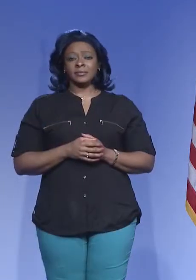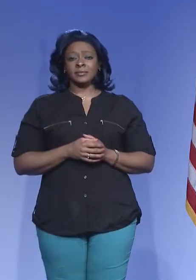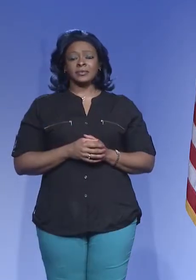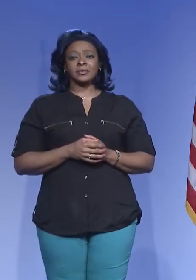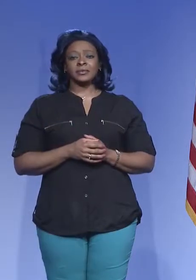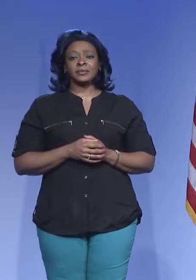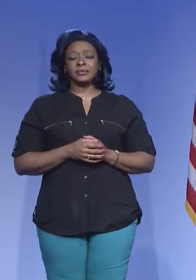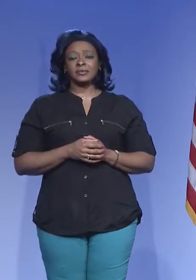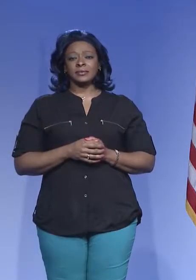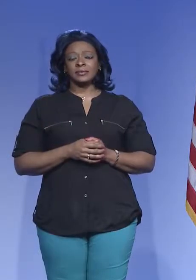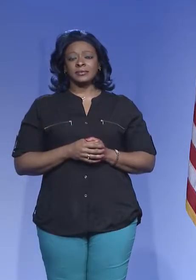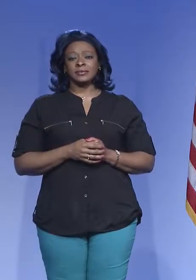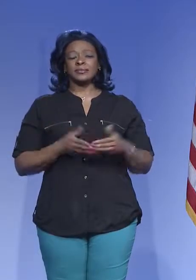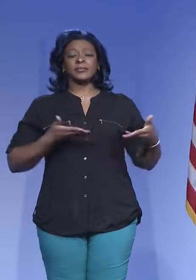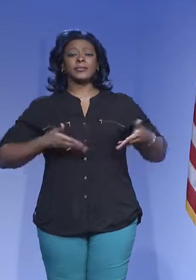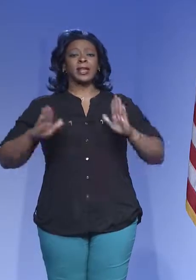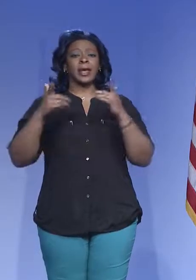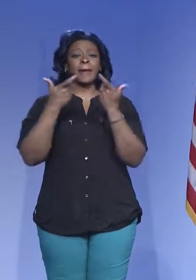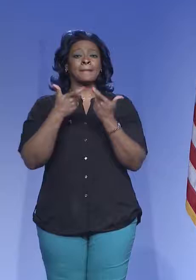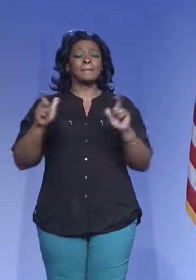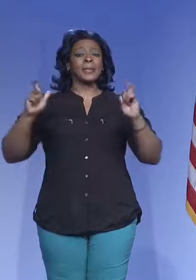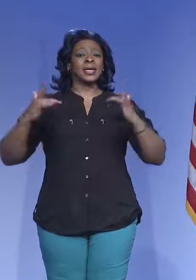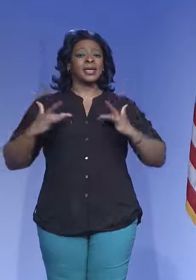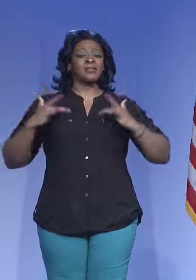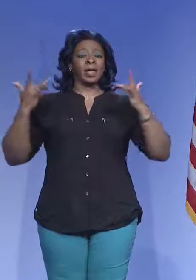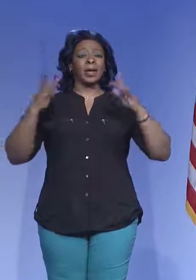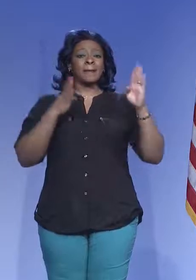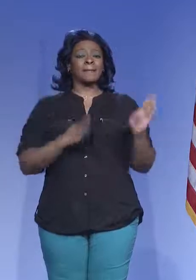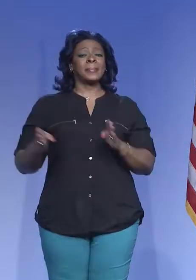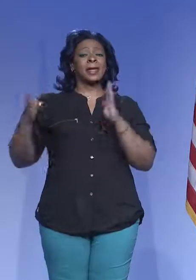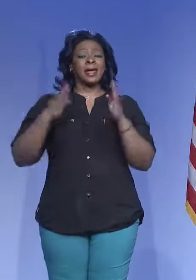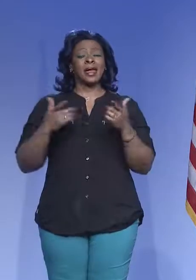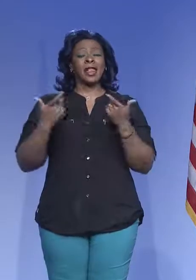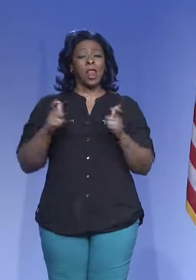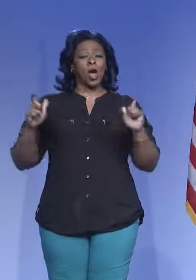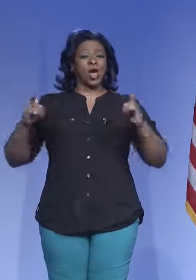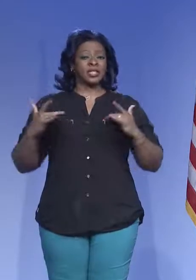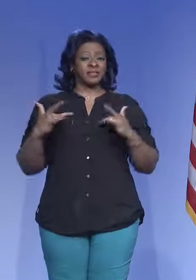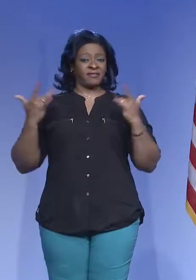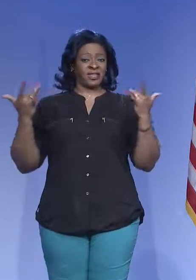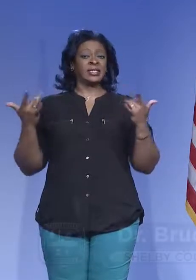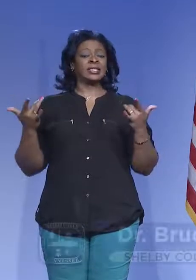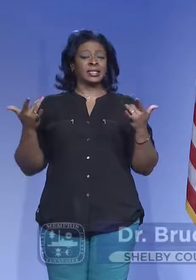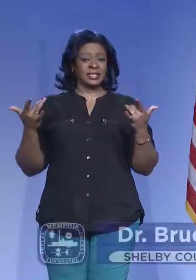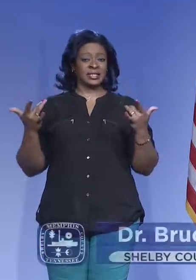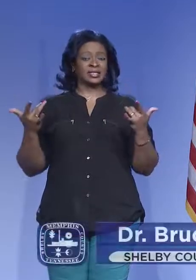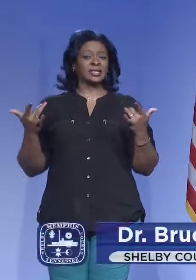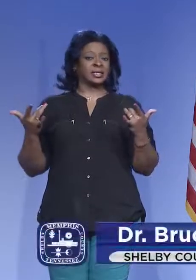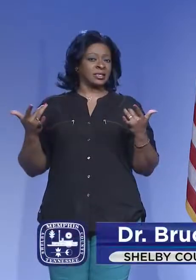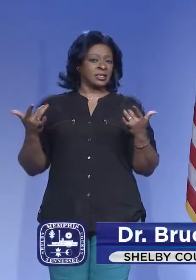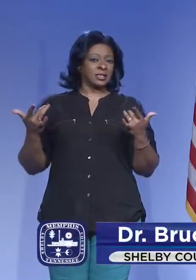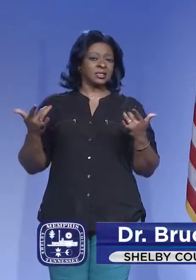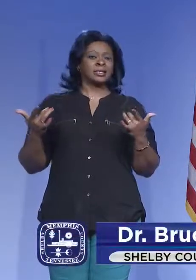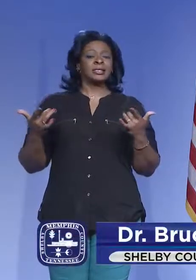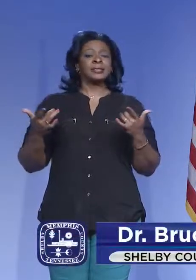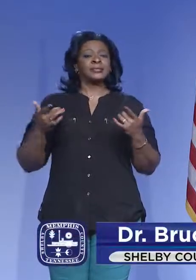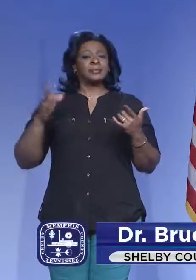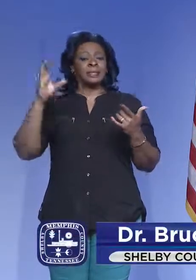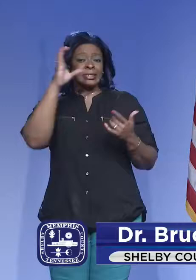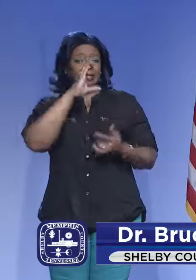allowing large events and planners of large events to